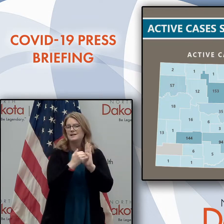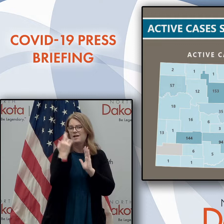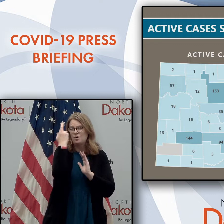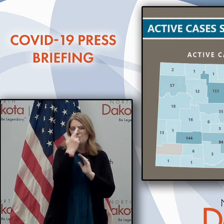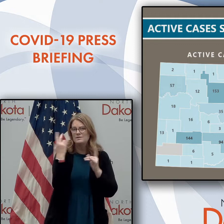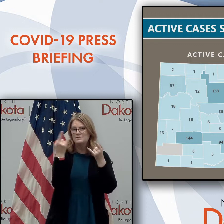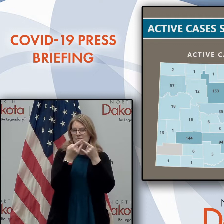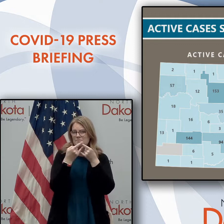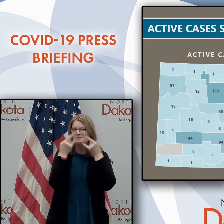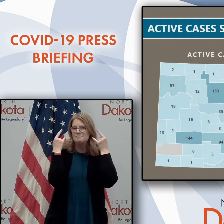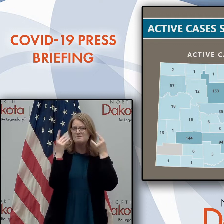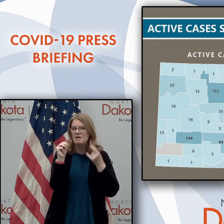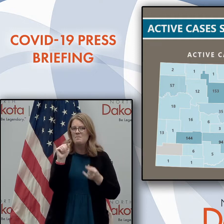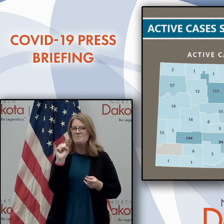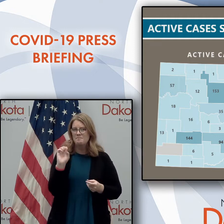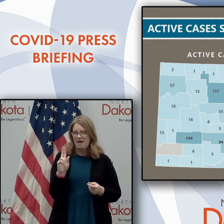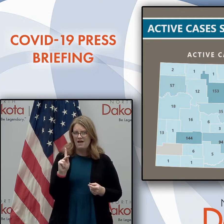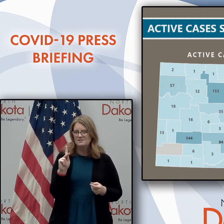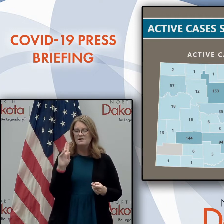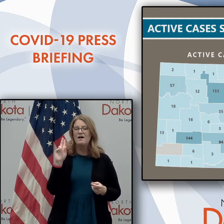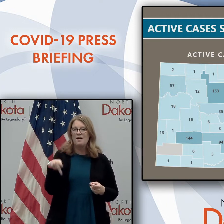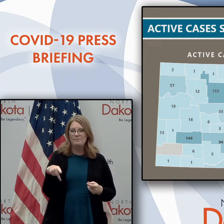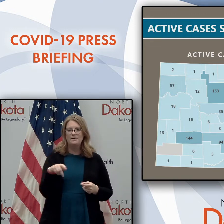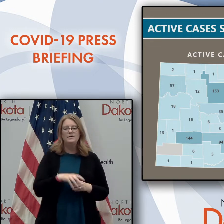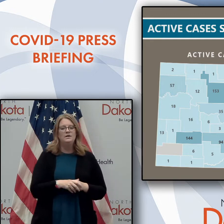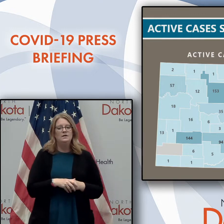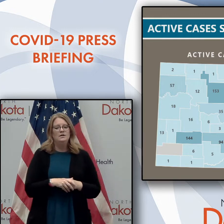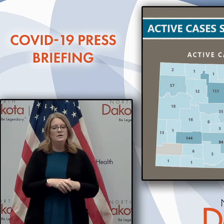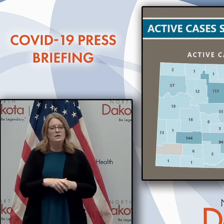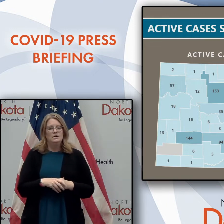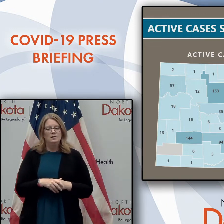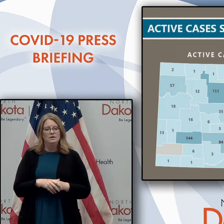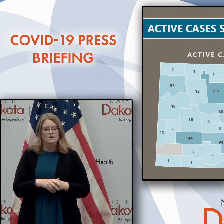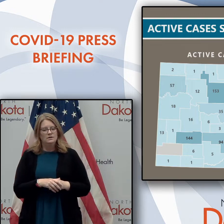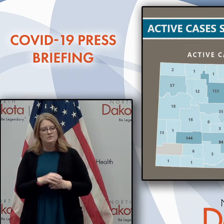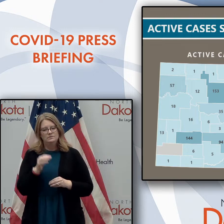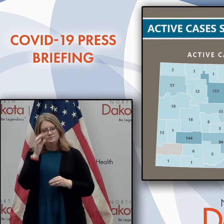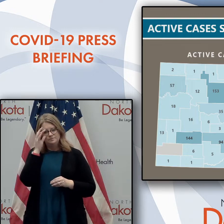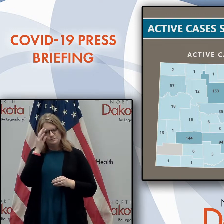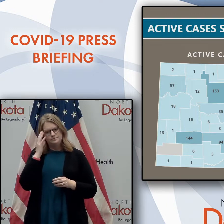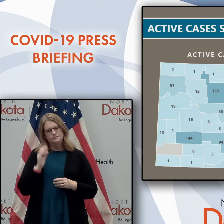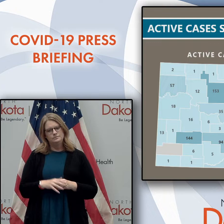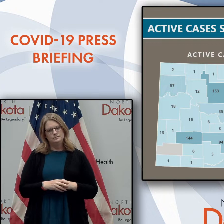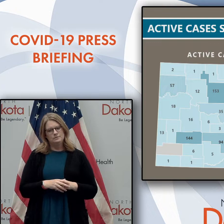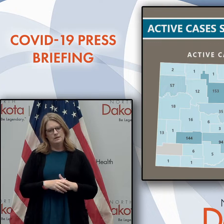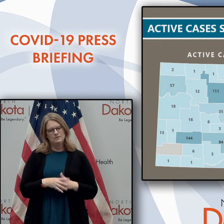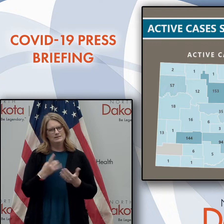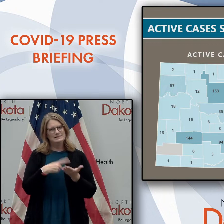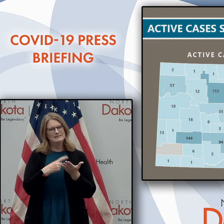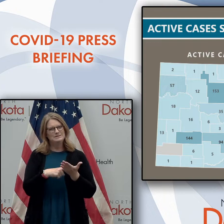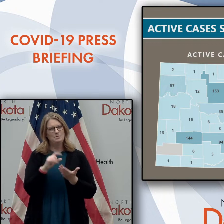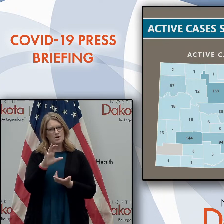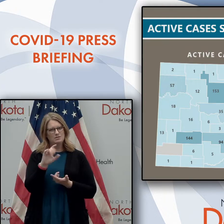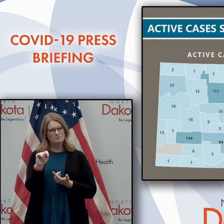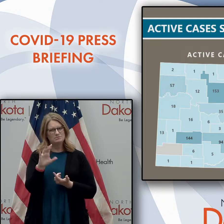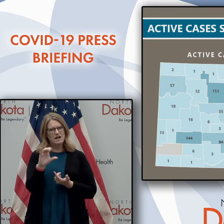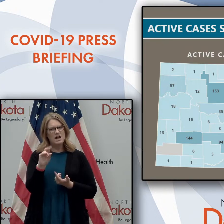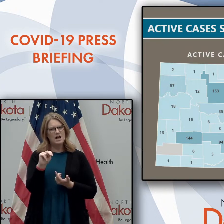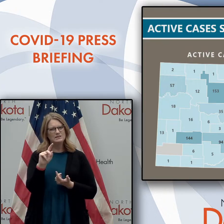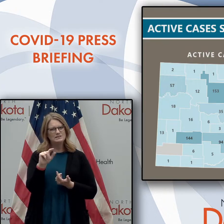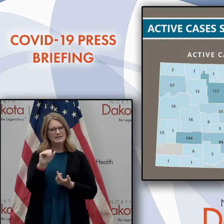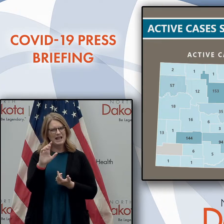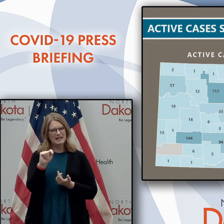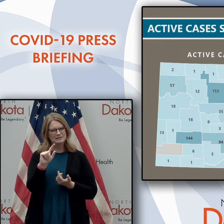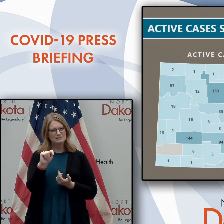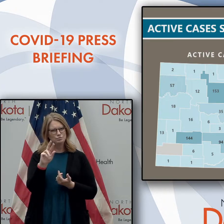Dakota. Want to just also throw out here again on a we talk about contact tracing a number of